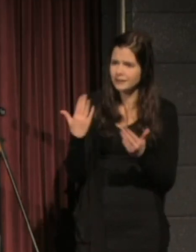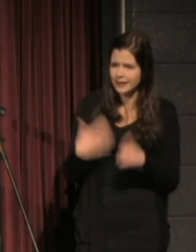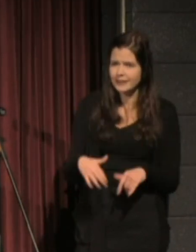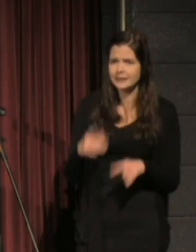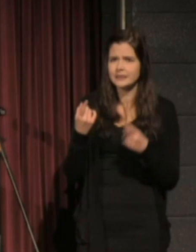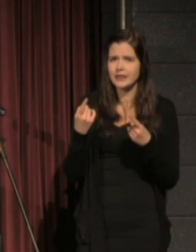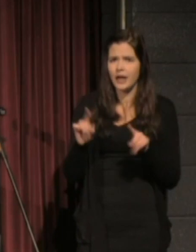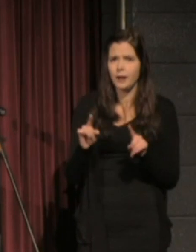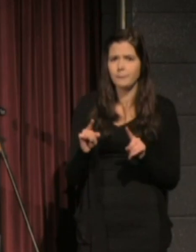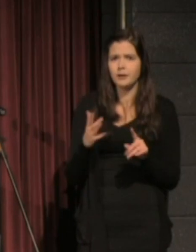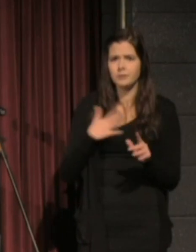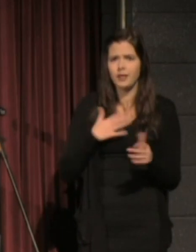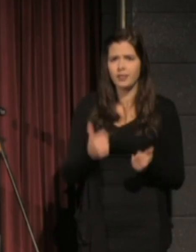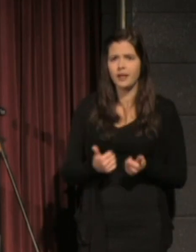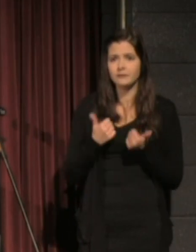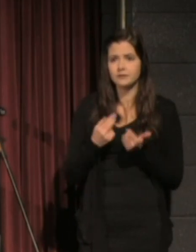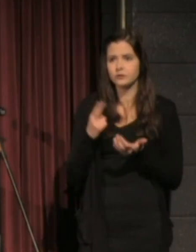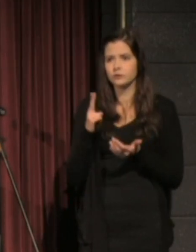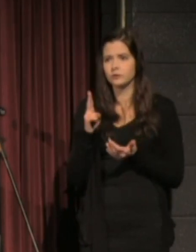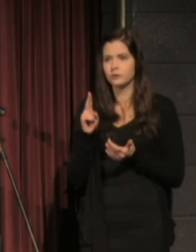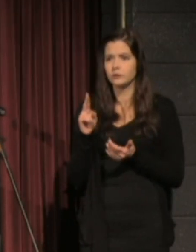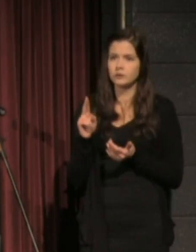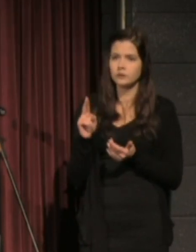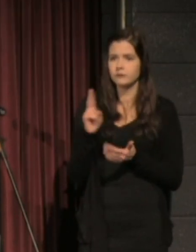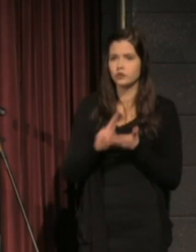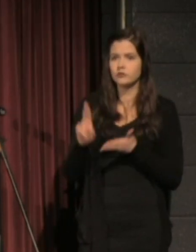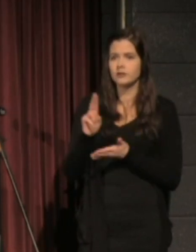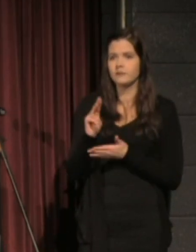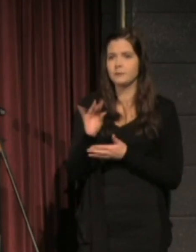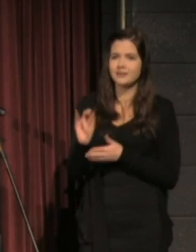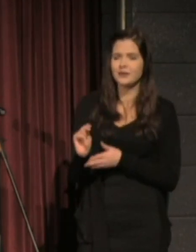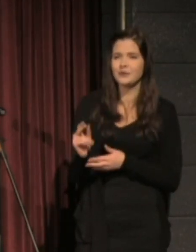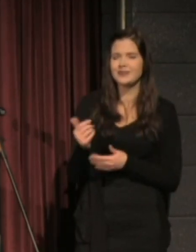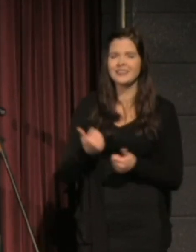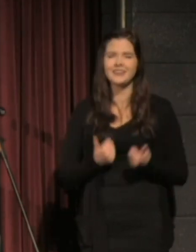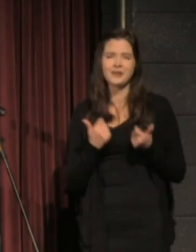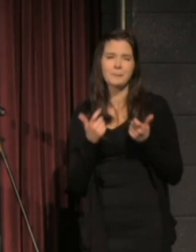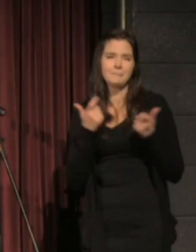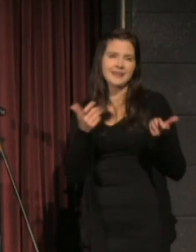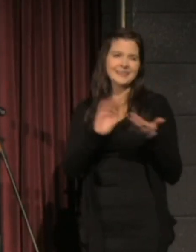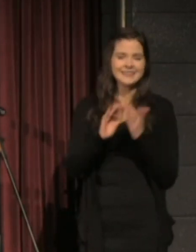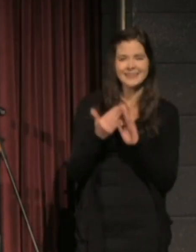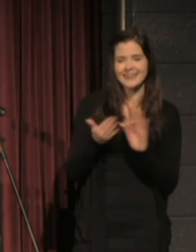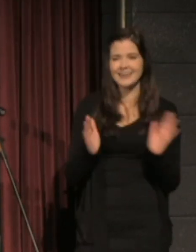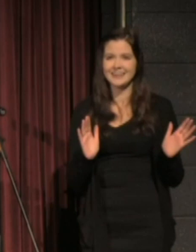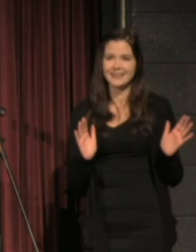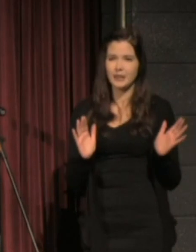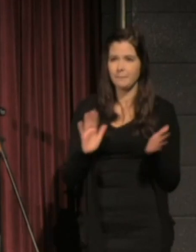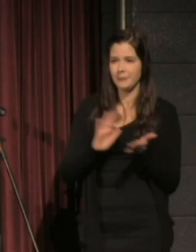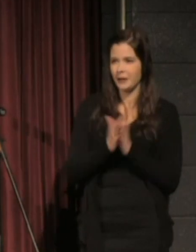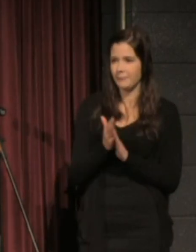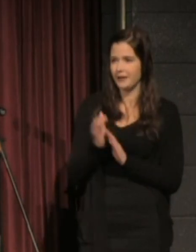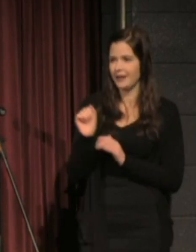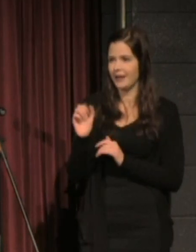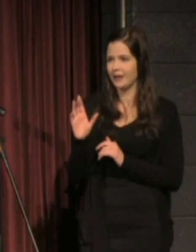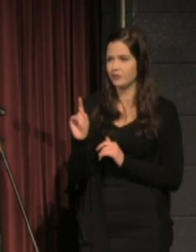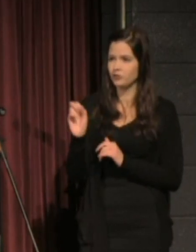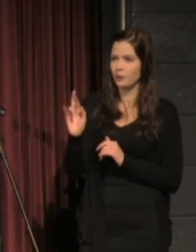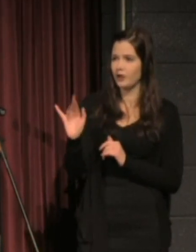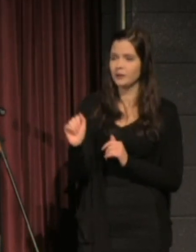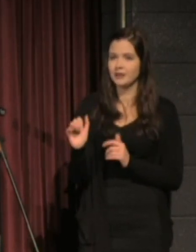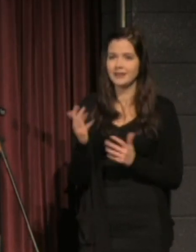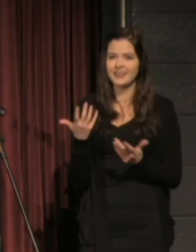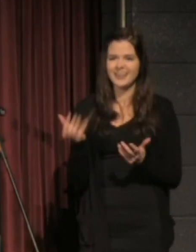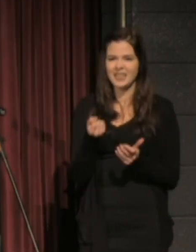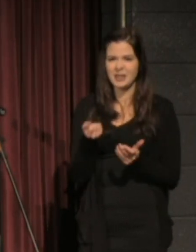life to start at the University of Minnesota, be living in a big city, become an actuary, and get a fantastic job at